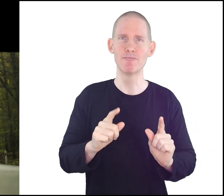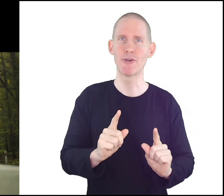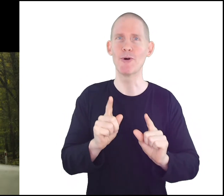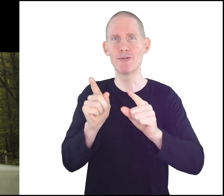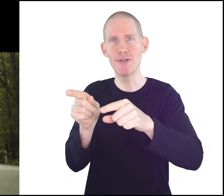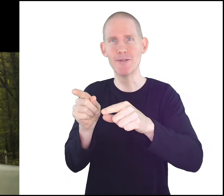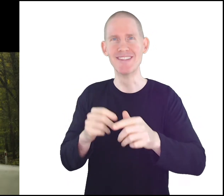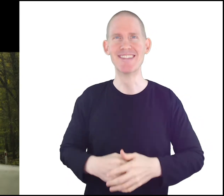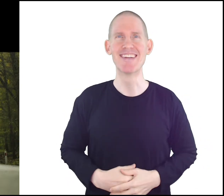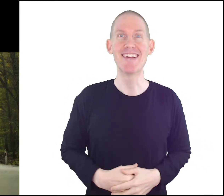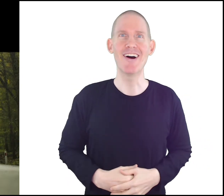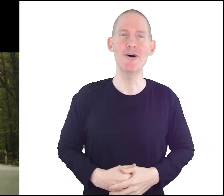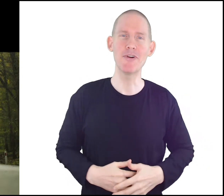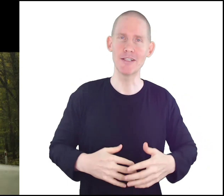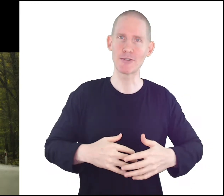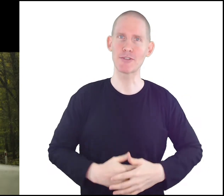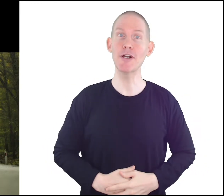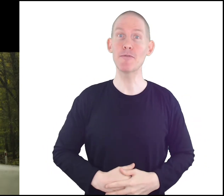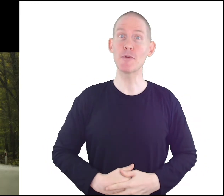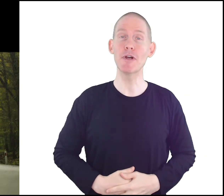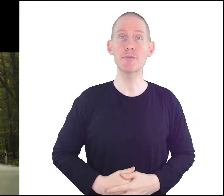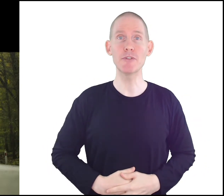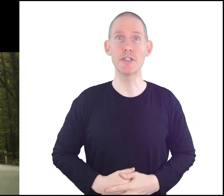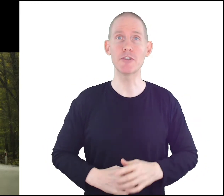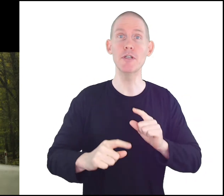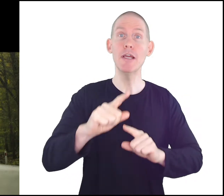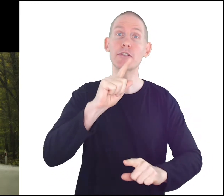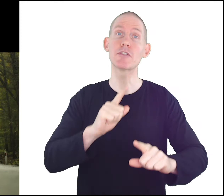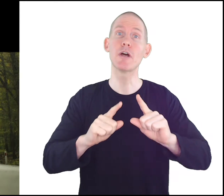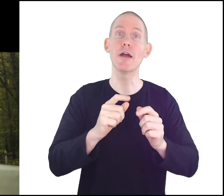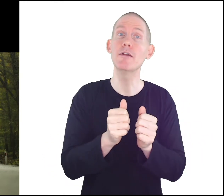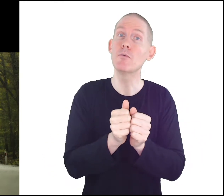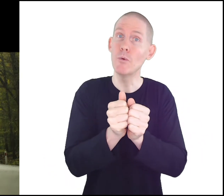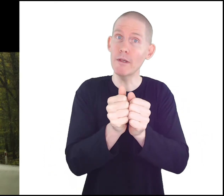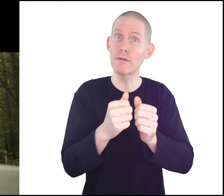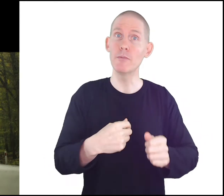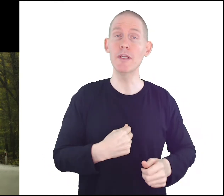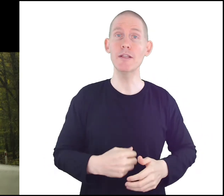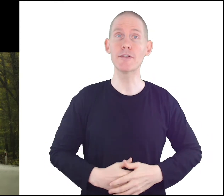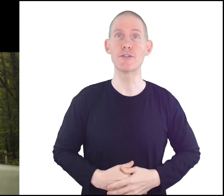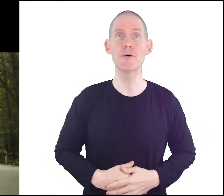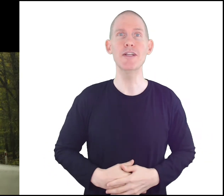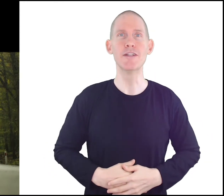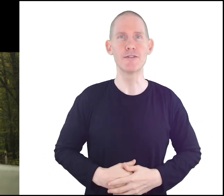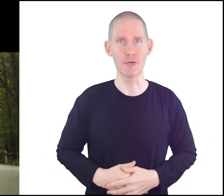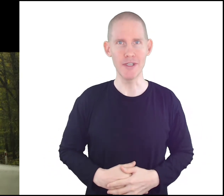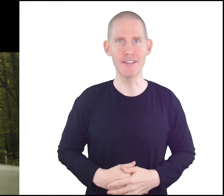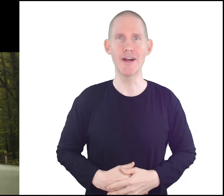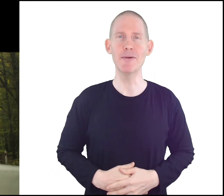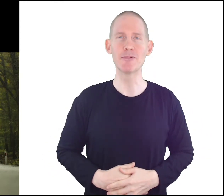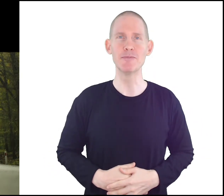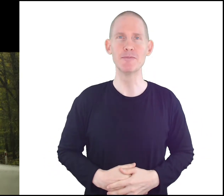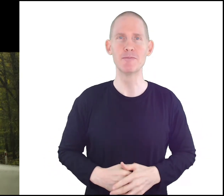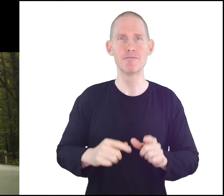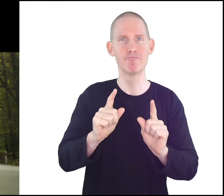Go to. All right, so starting from the rest position, sign with me. Let's do it 3 times.